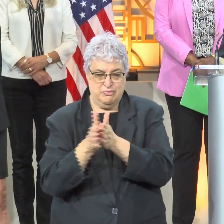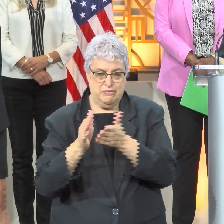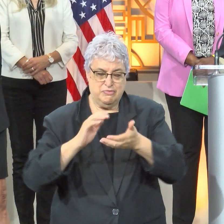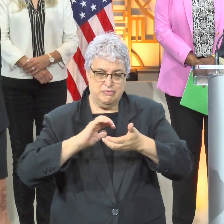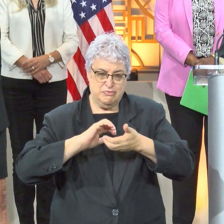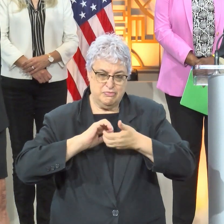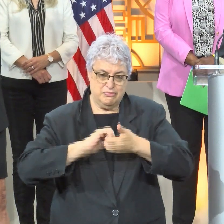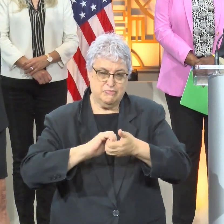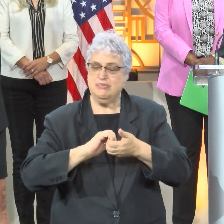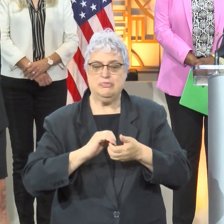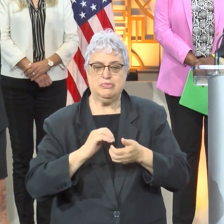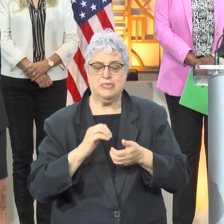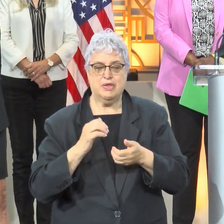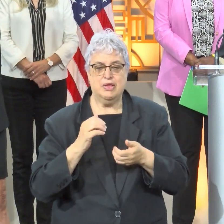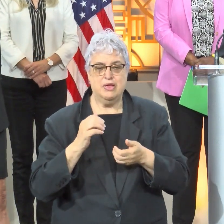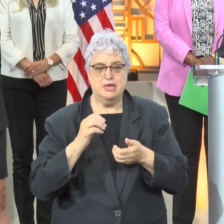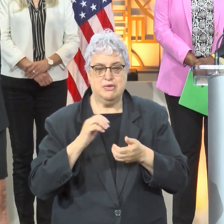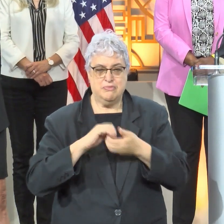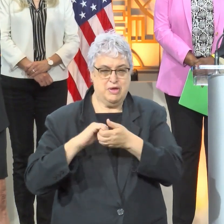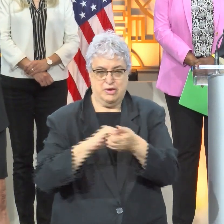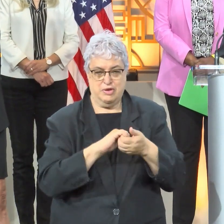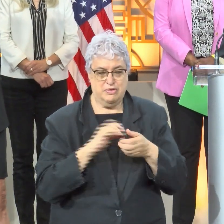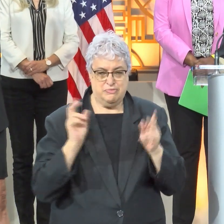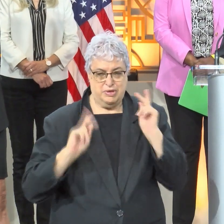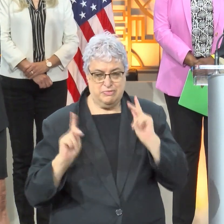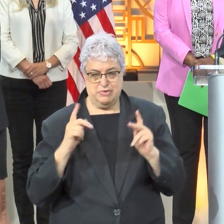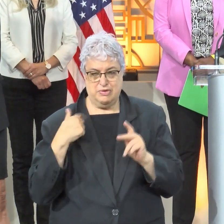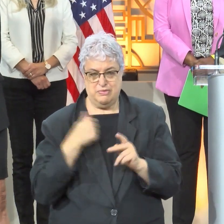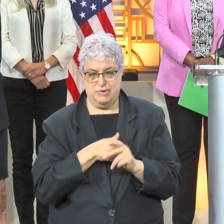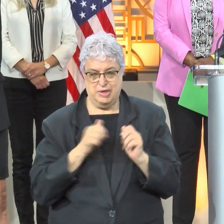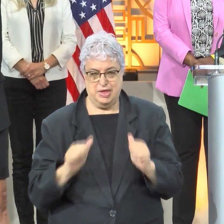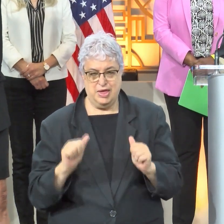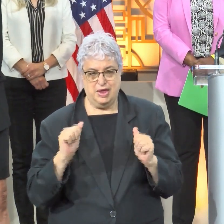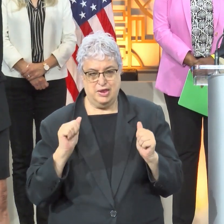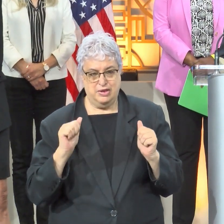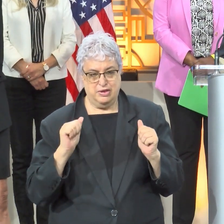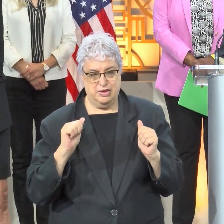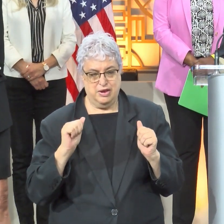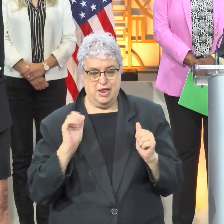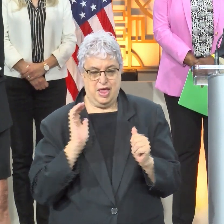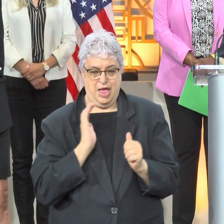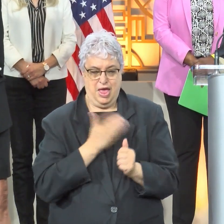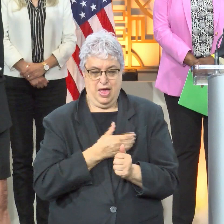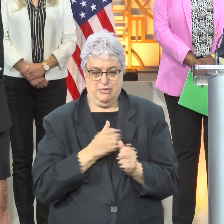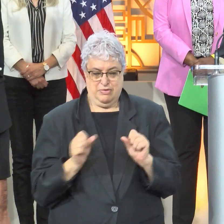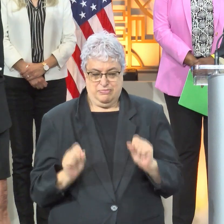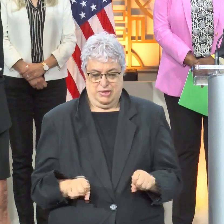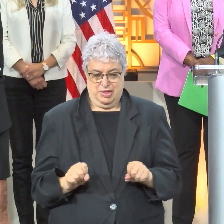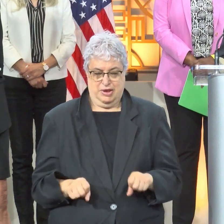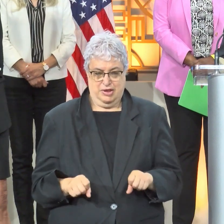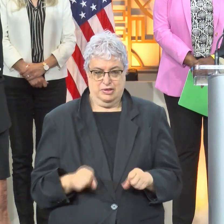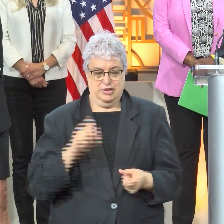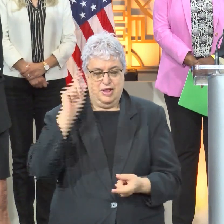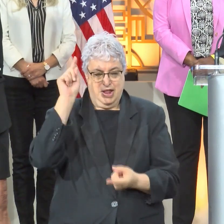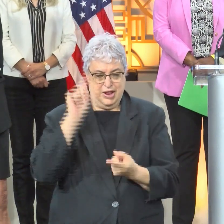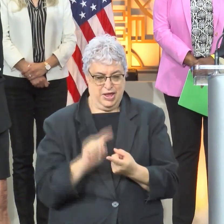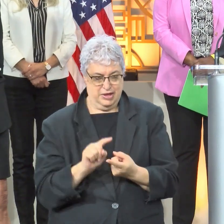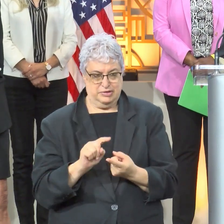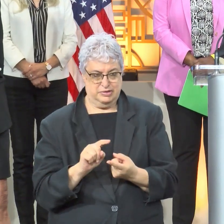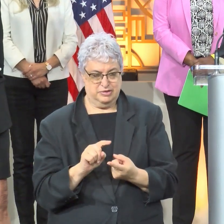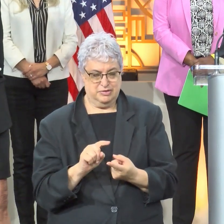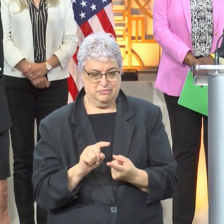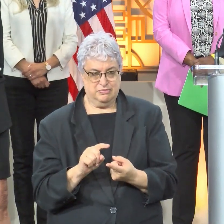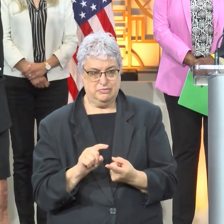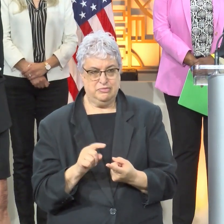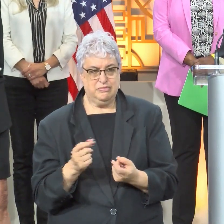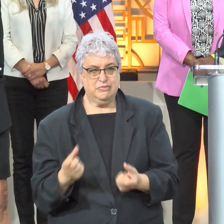whether financial or human capital, and to do everything we can within our abilities to reduce substantially